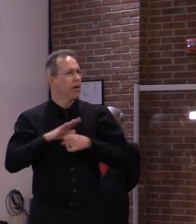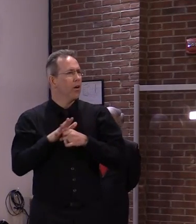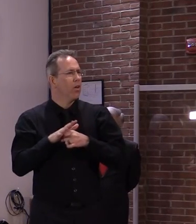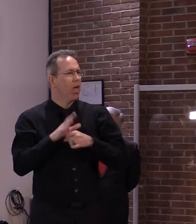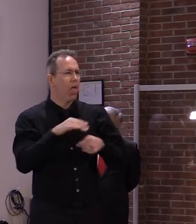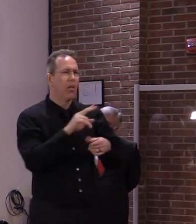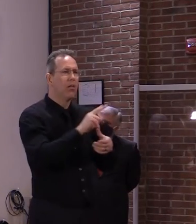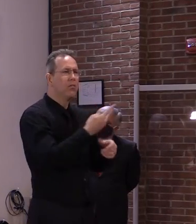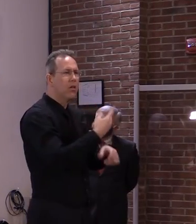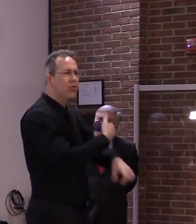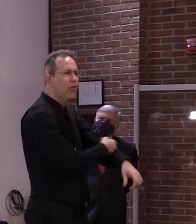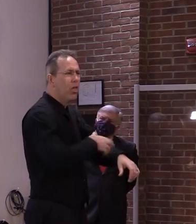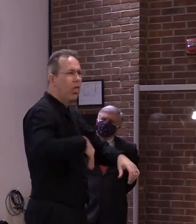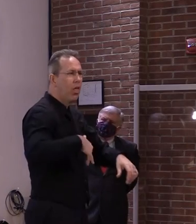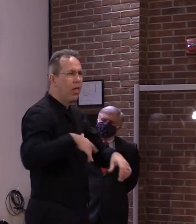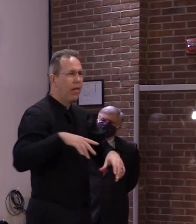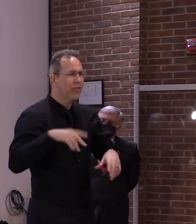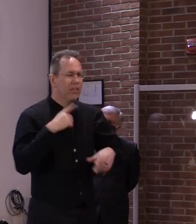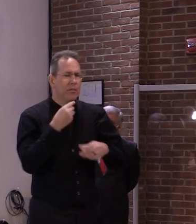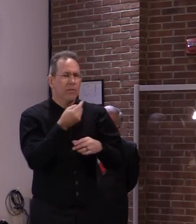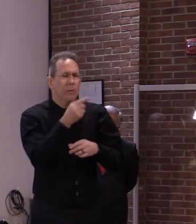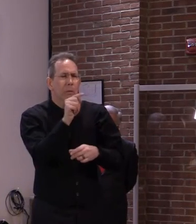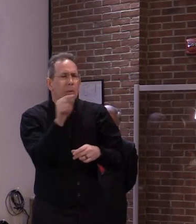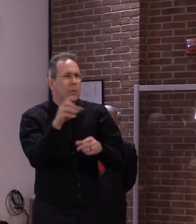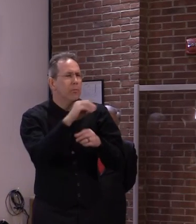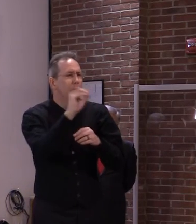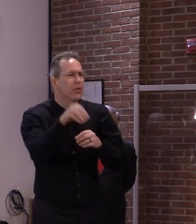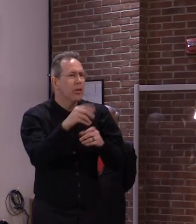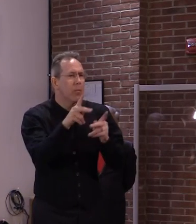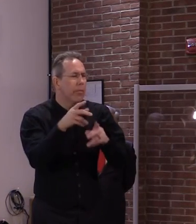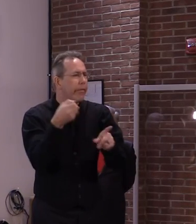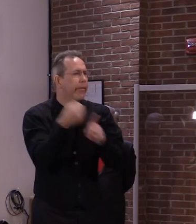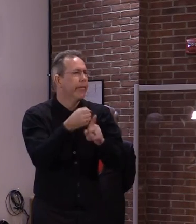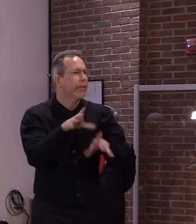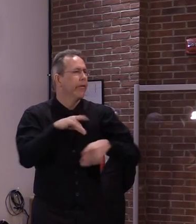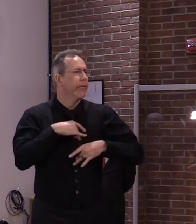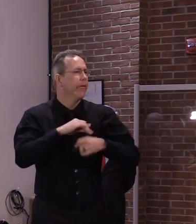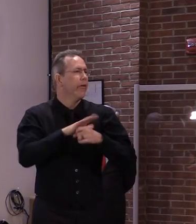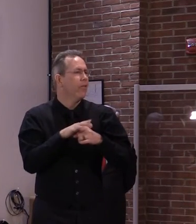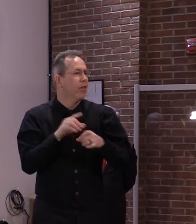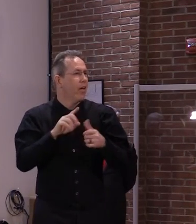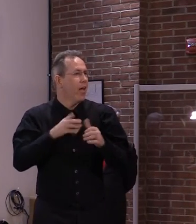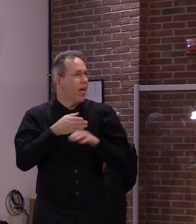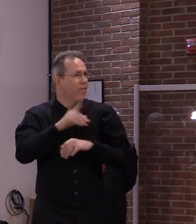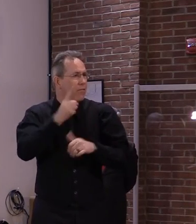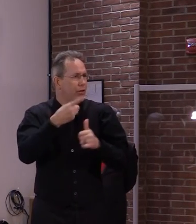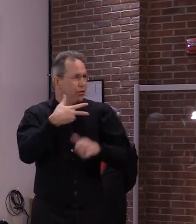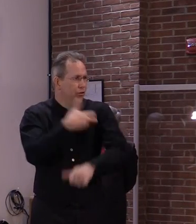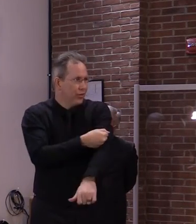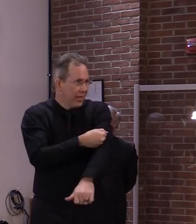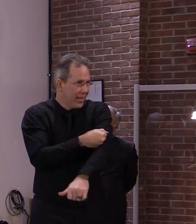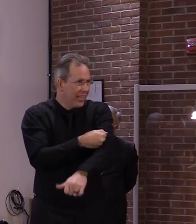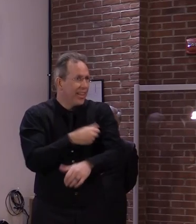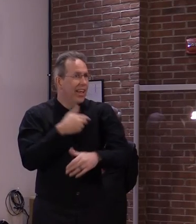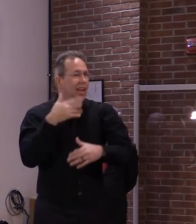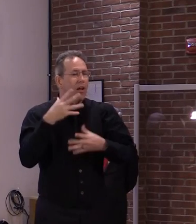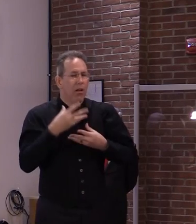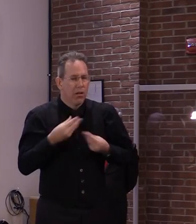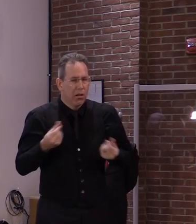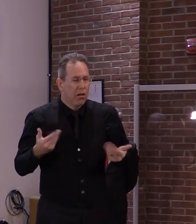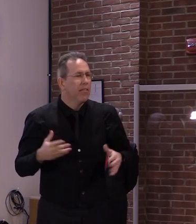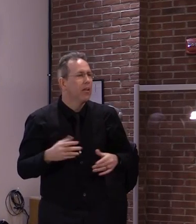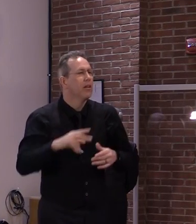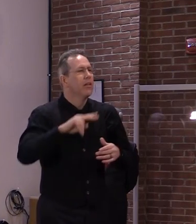gone several weeks later and then are getting sick. So I think I'd ask you to wait a little